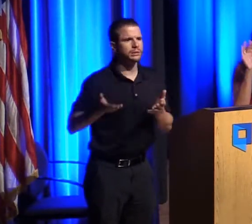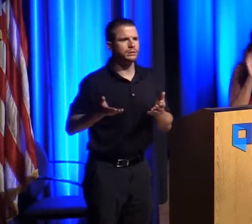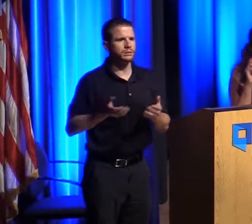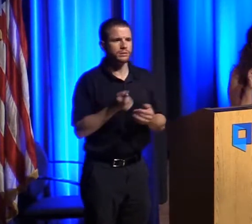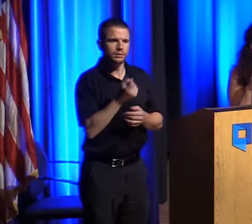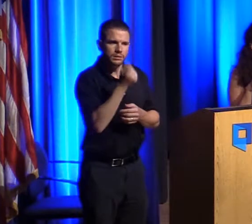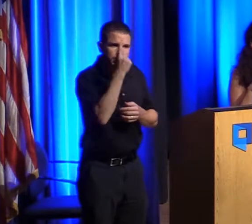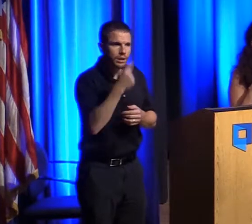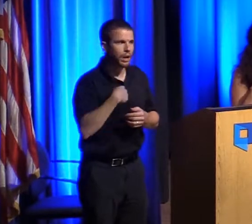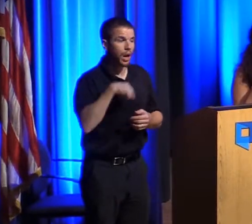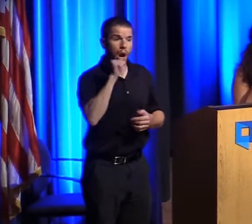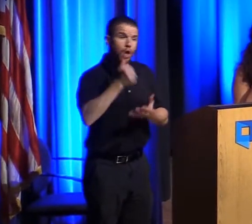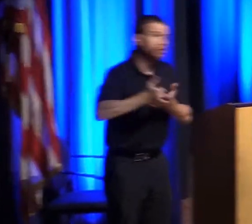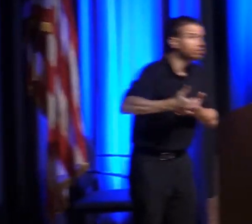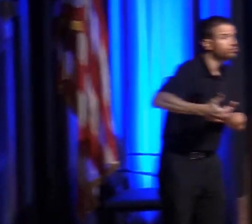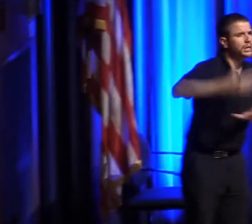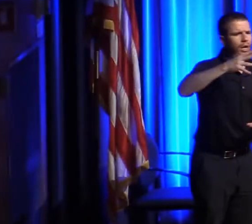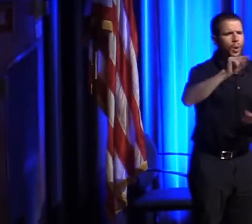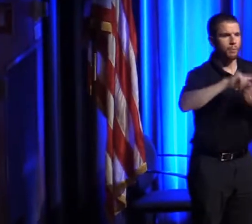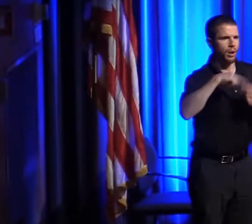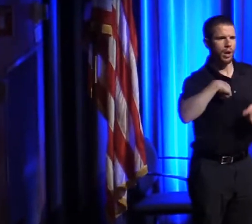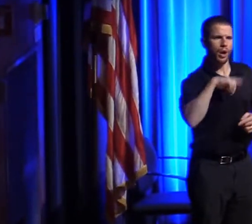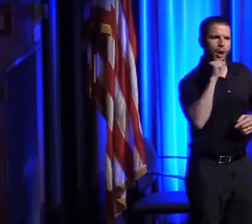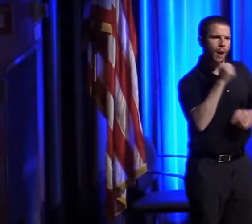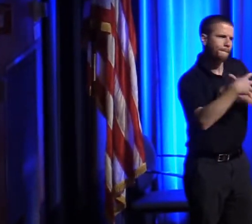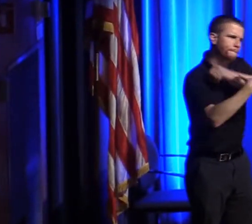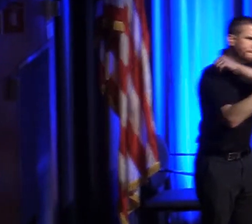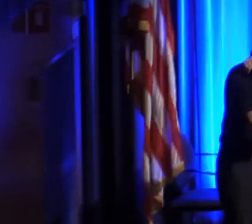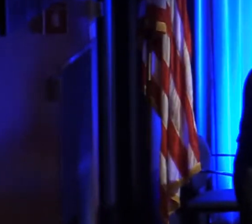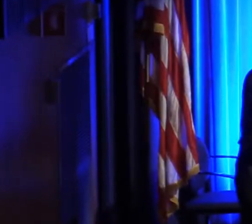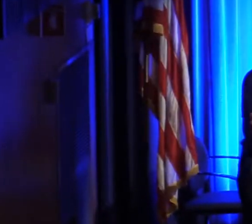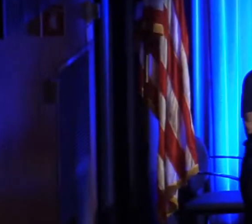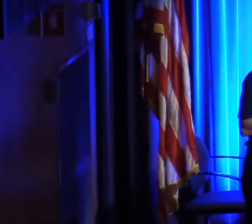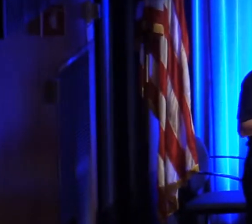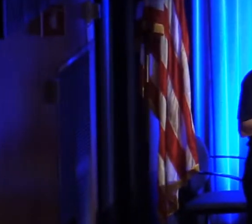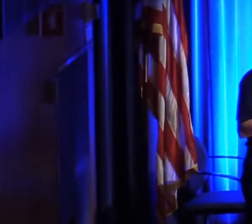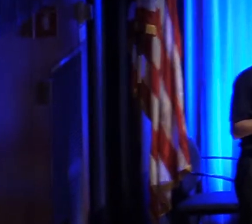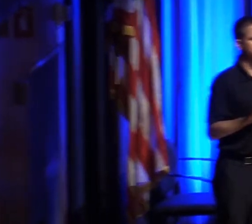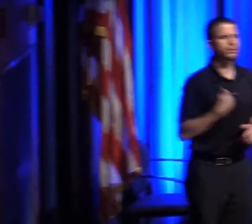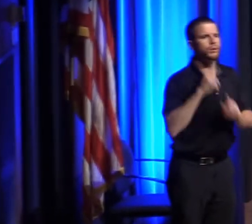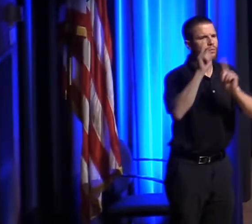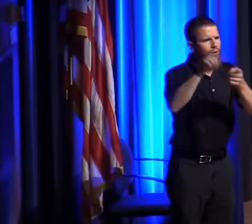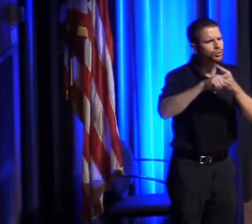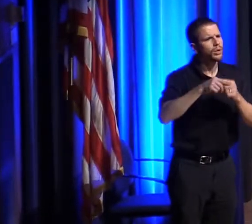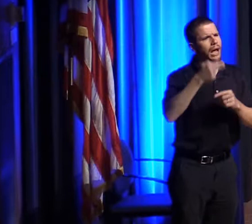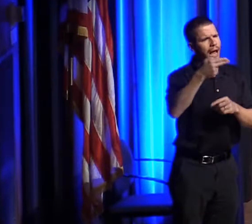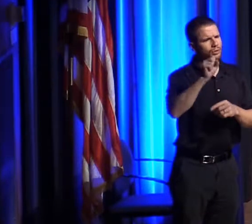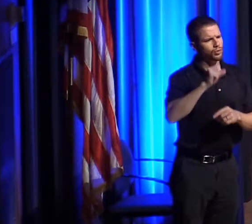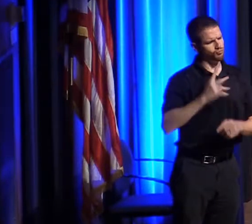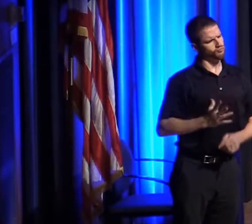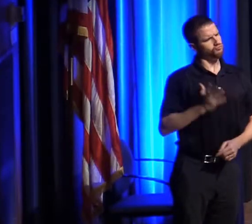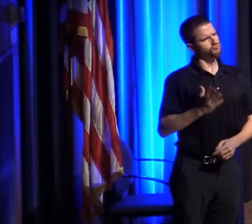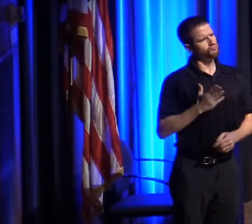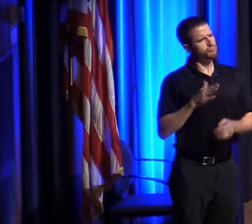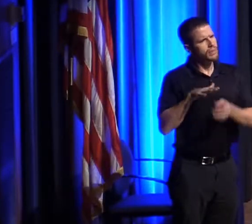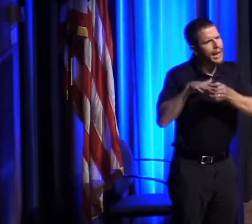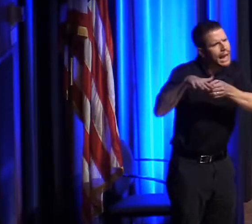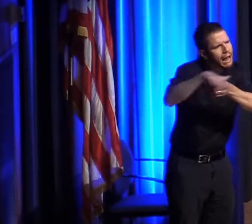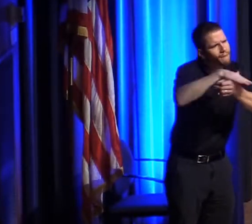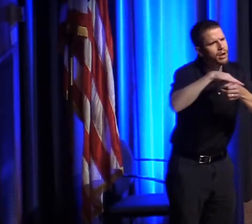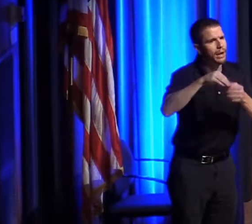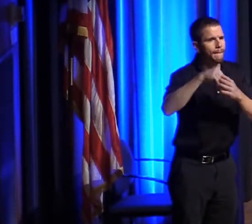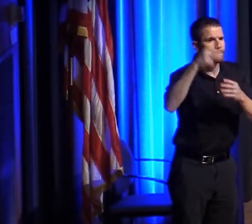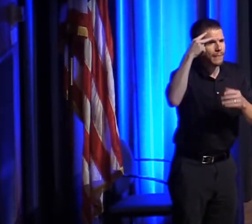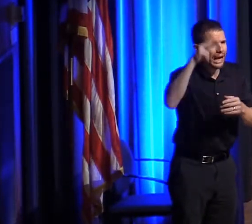not in that category. But I went to the British high school, lived in one of the nicest neighborhoods in Mexico City. That's why I'm not